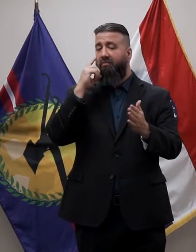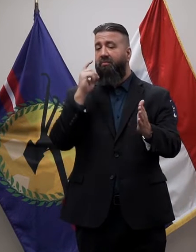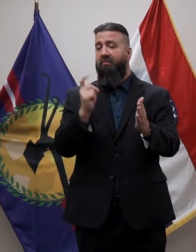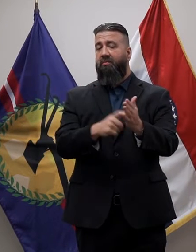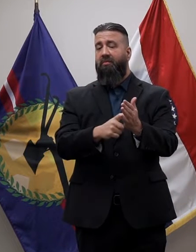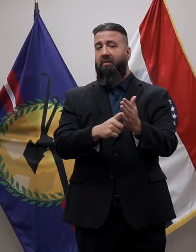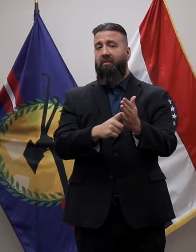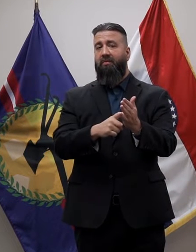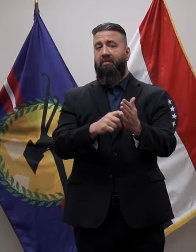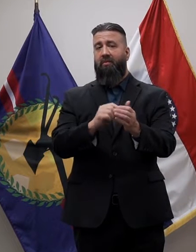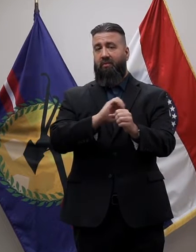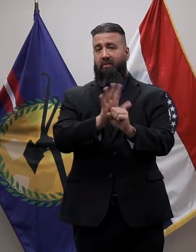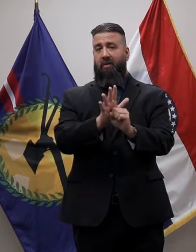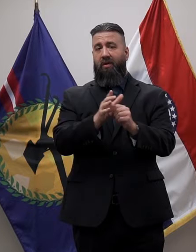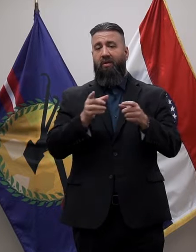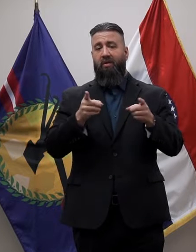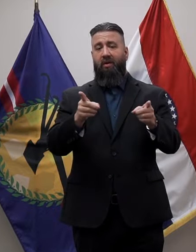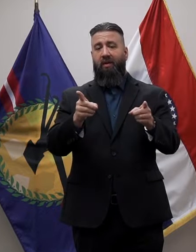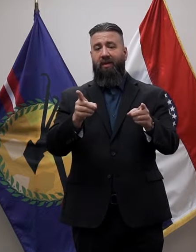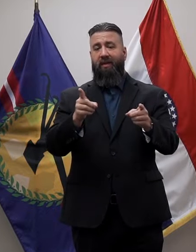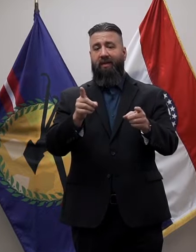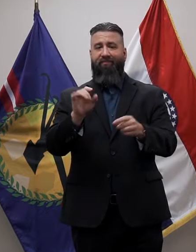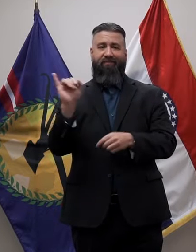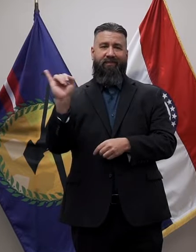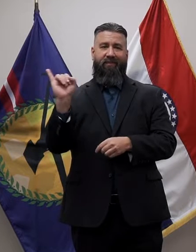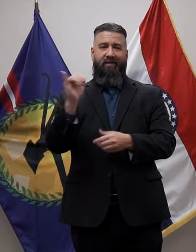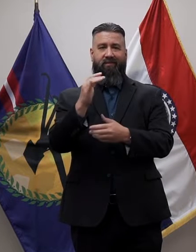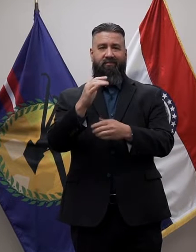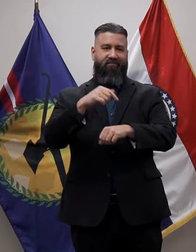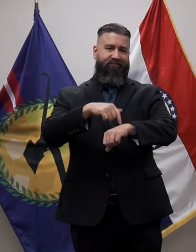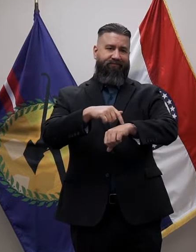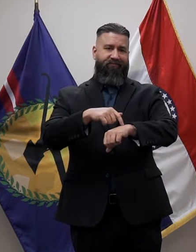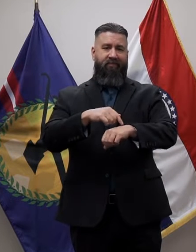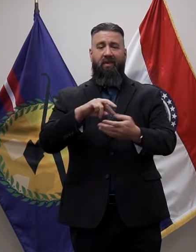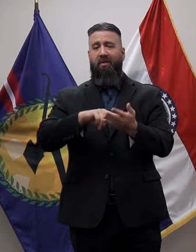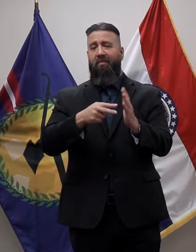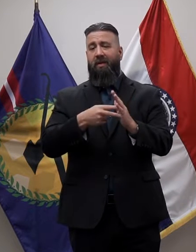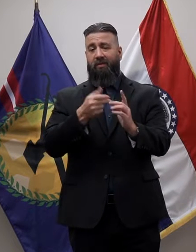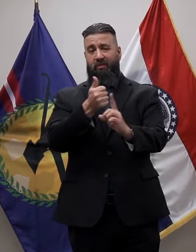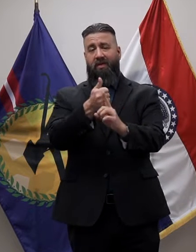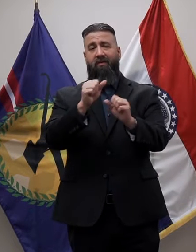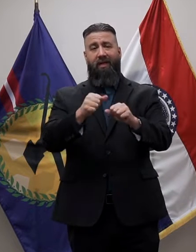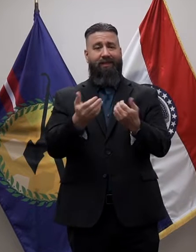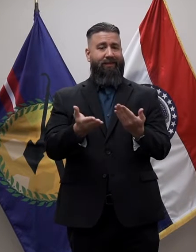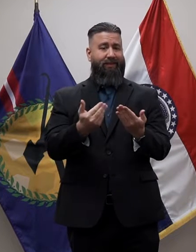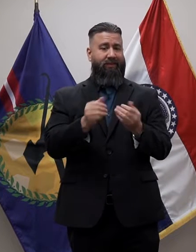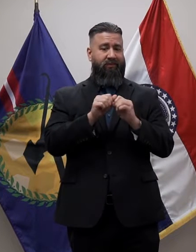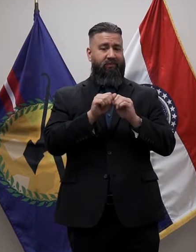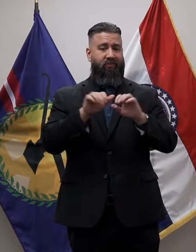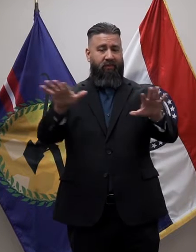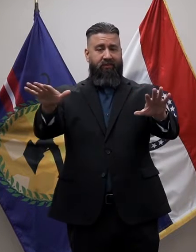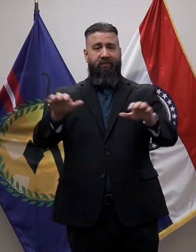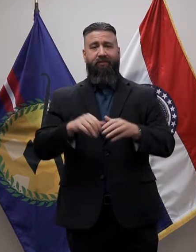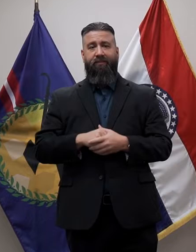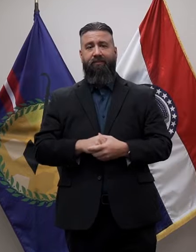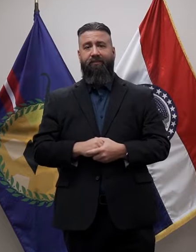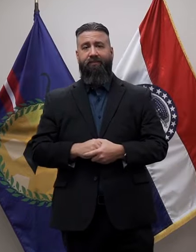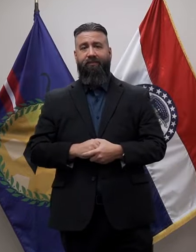the infectious period, meaning when you're most likely to be contagious and to spread disease to those around